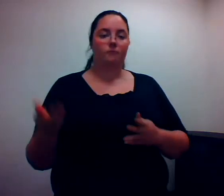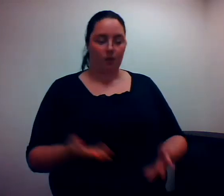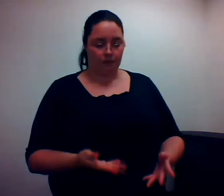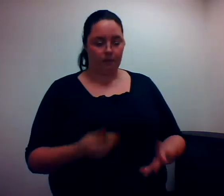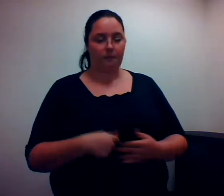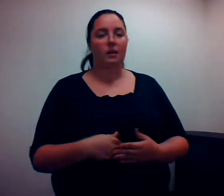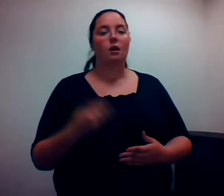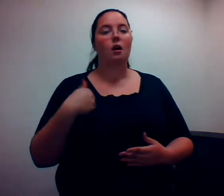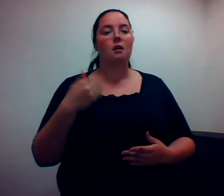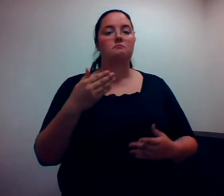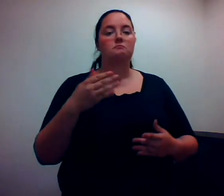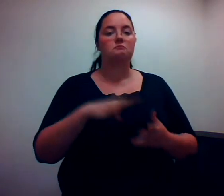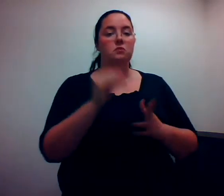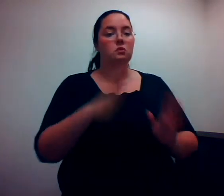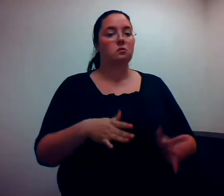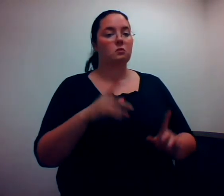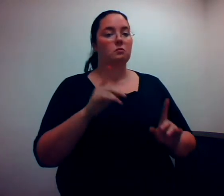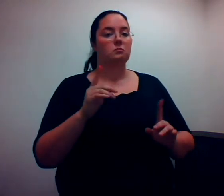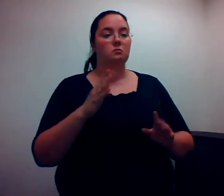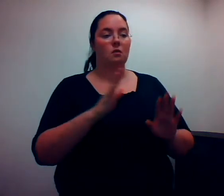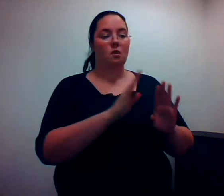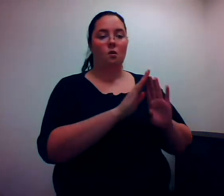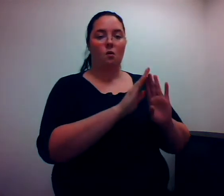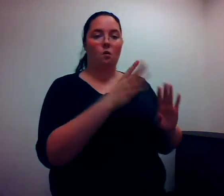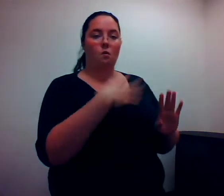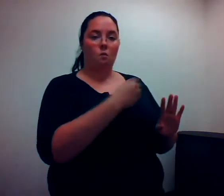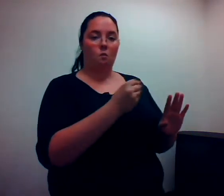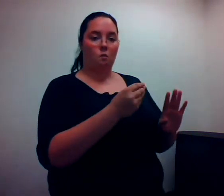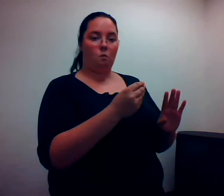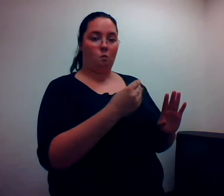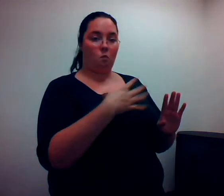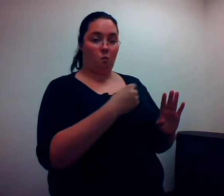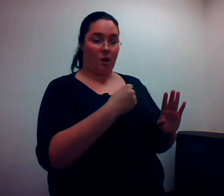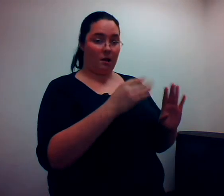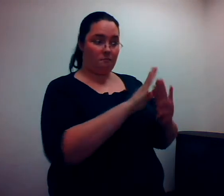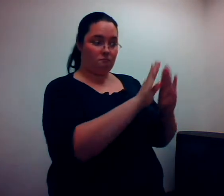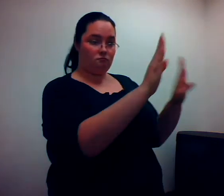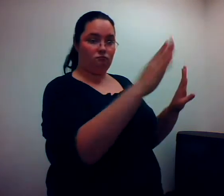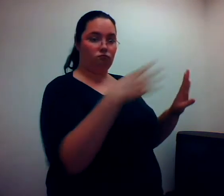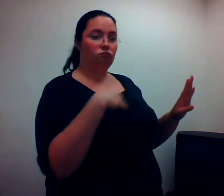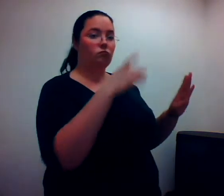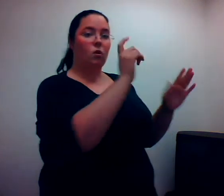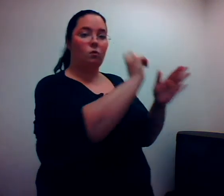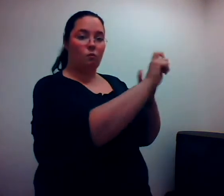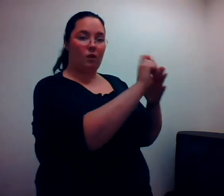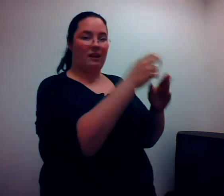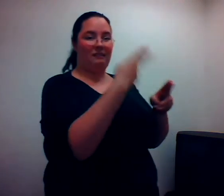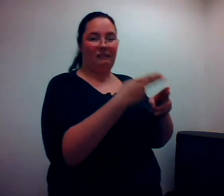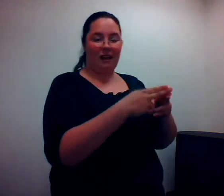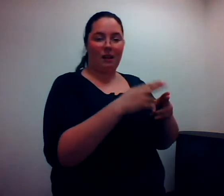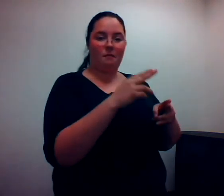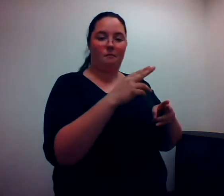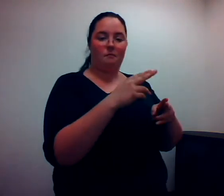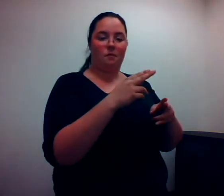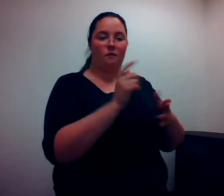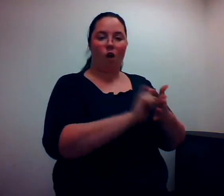name, volume number, other things like that that might be pertinent for other students who would be interested in looking up the same article,